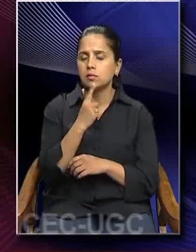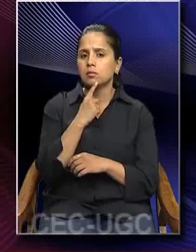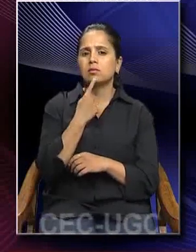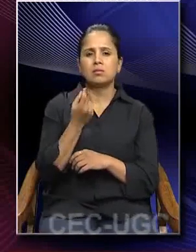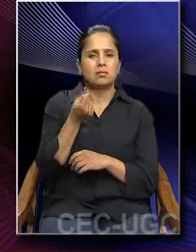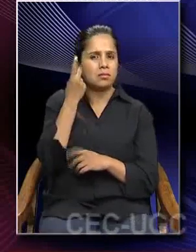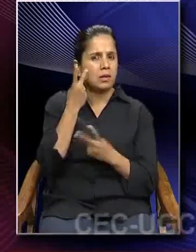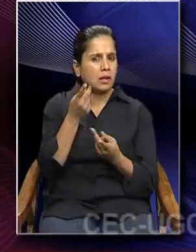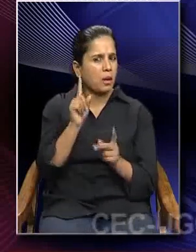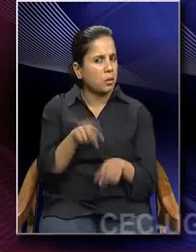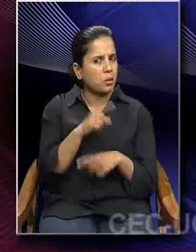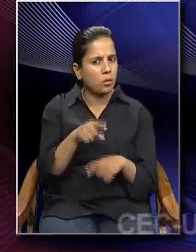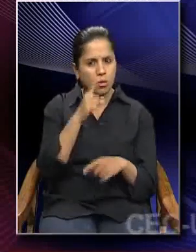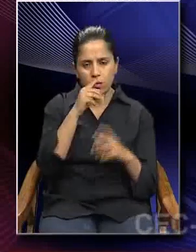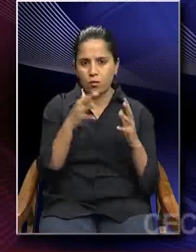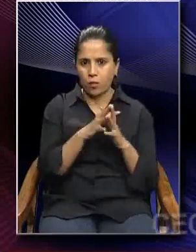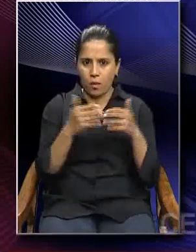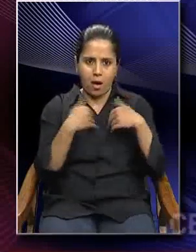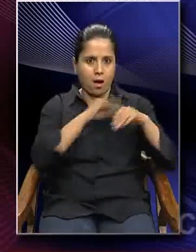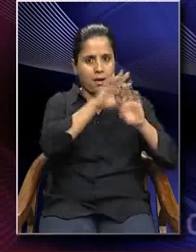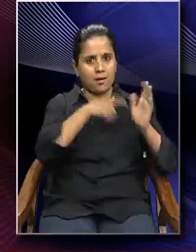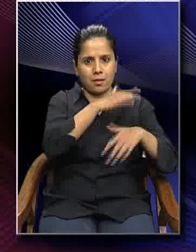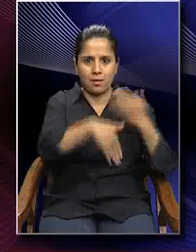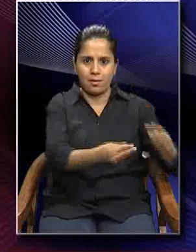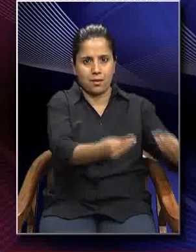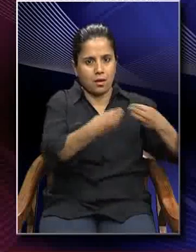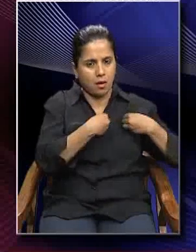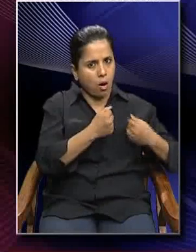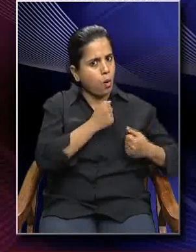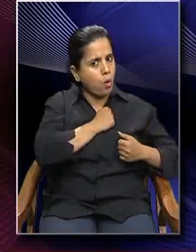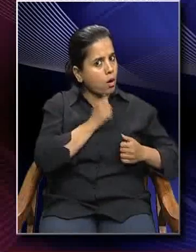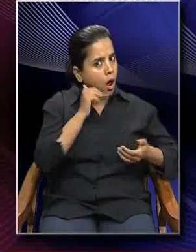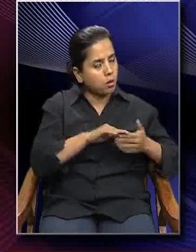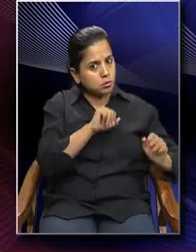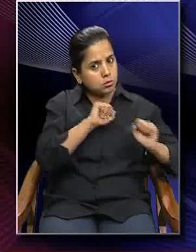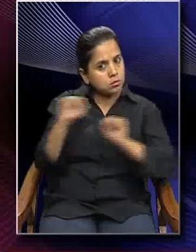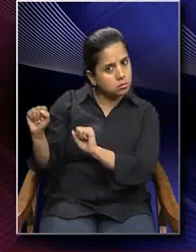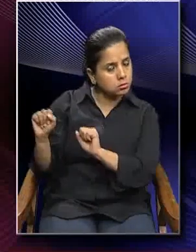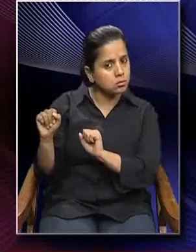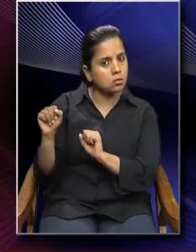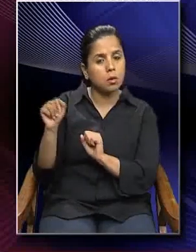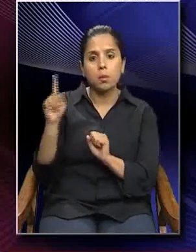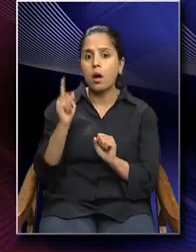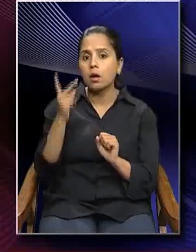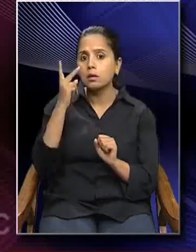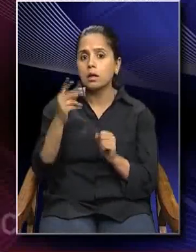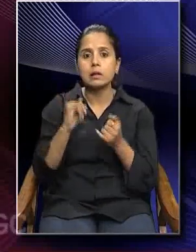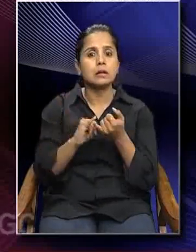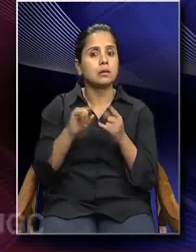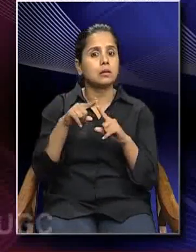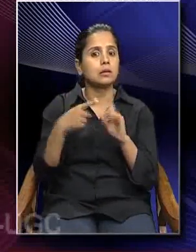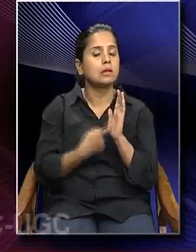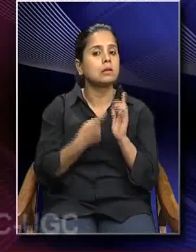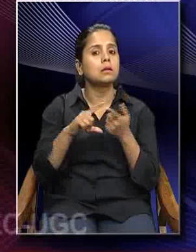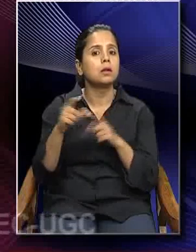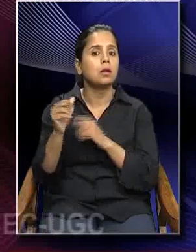realization that what she earned herself was not her own, and what remained as Istridhan